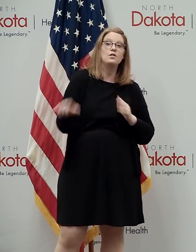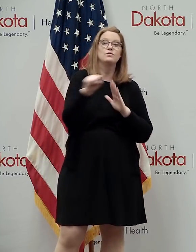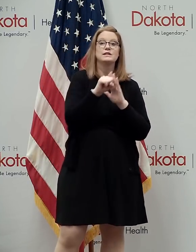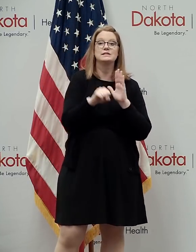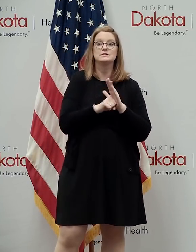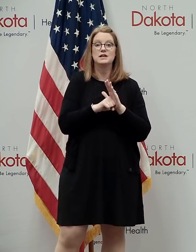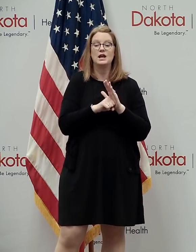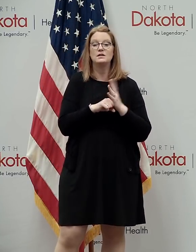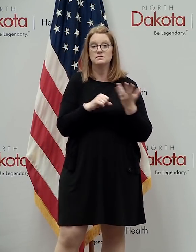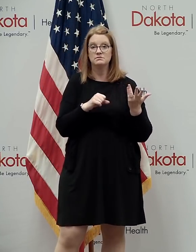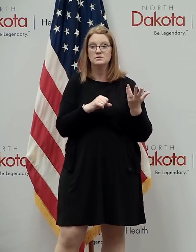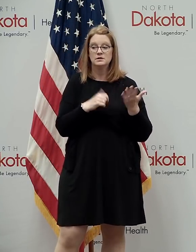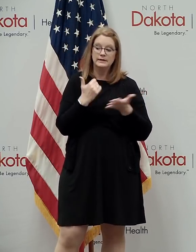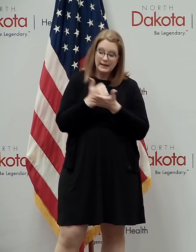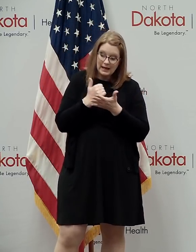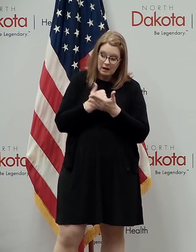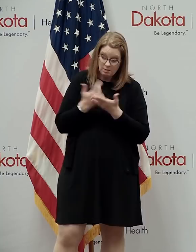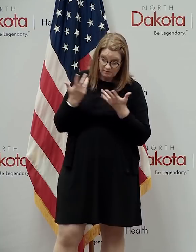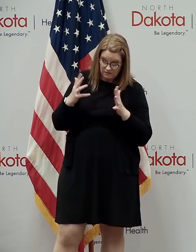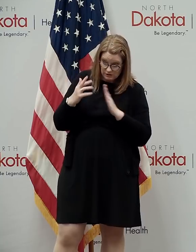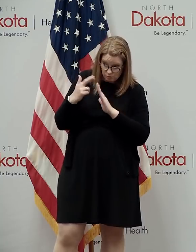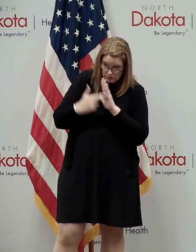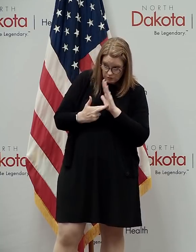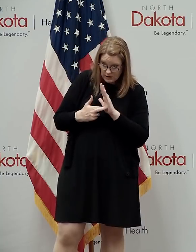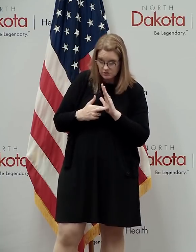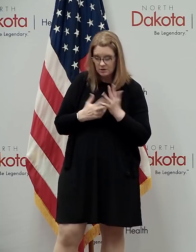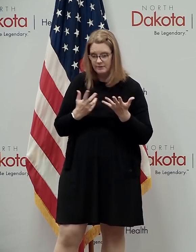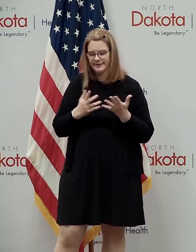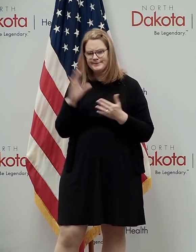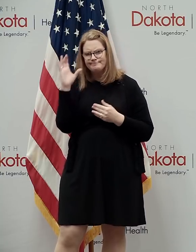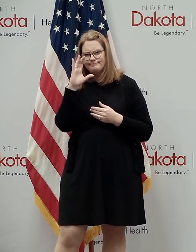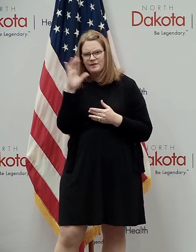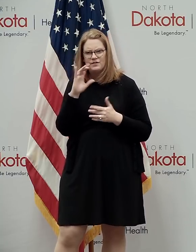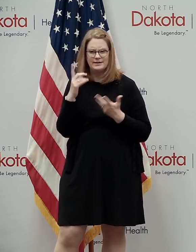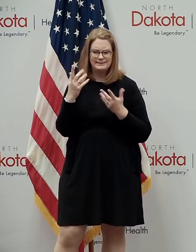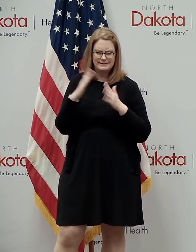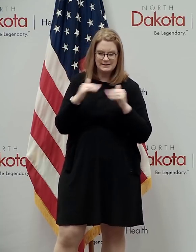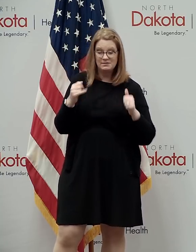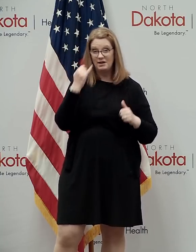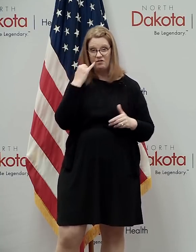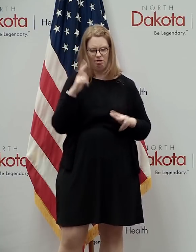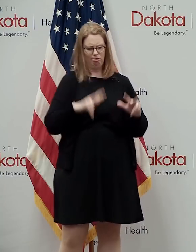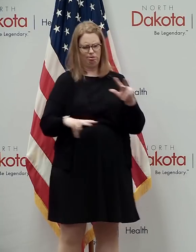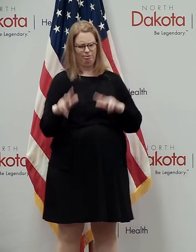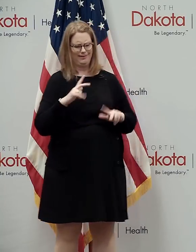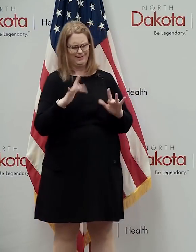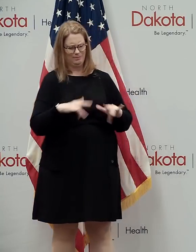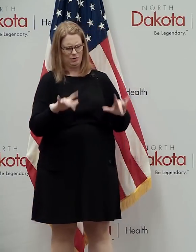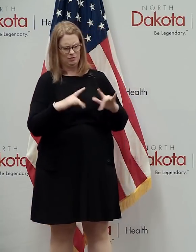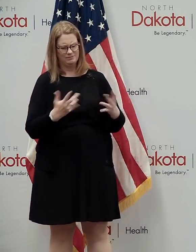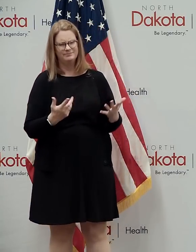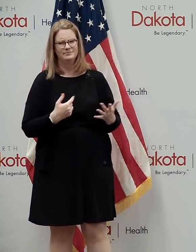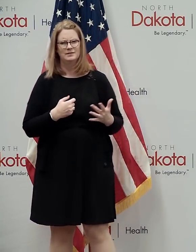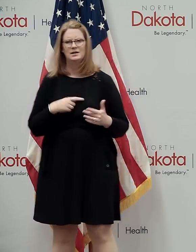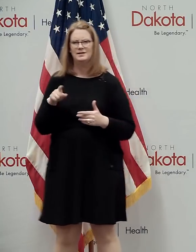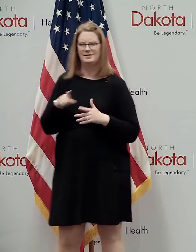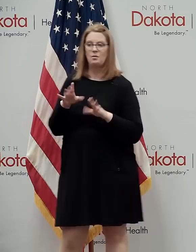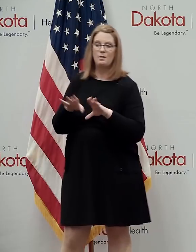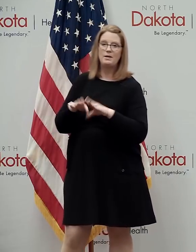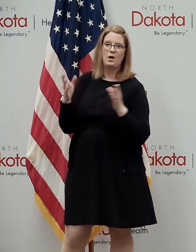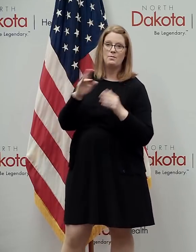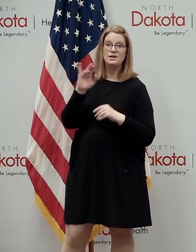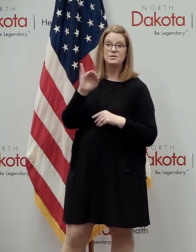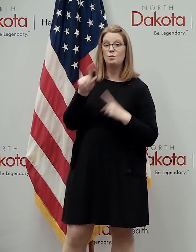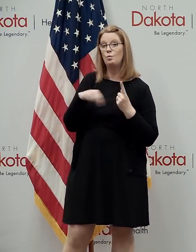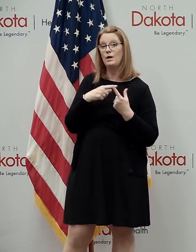often help individuals complete the registration, navigate the system if they're challenged in doing that, and all the local Job Service offices will be reopened by